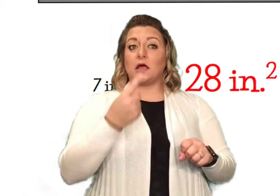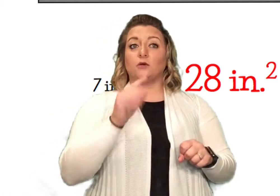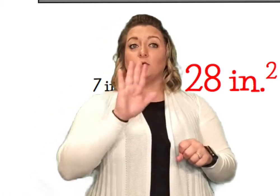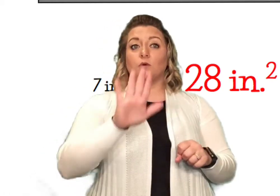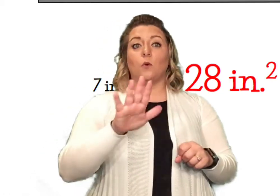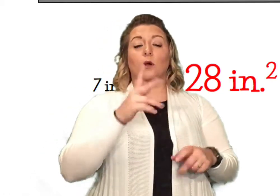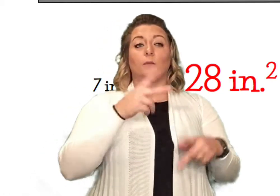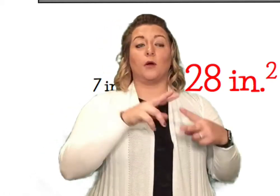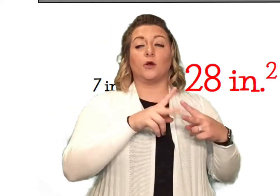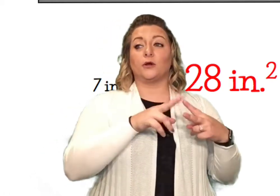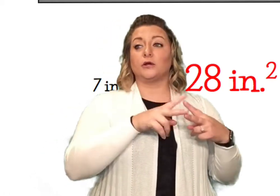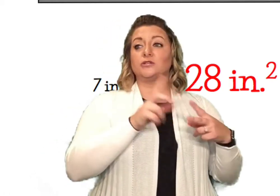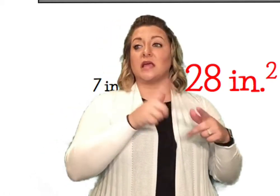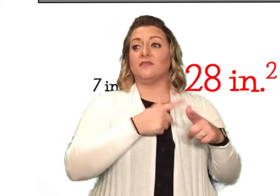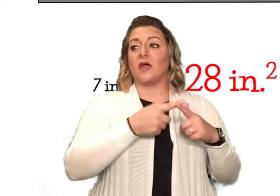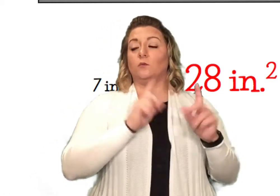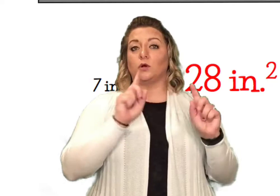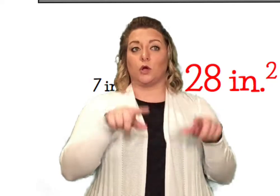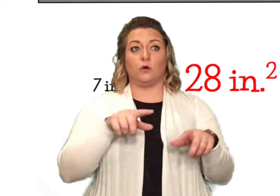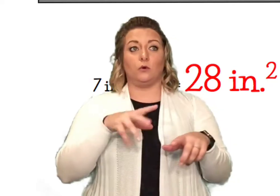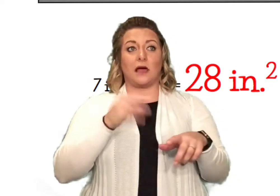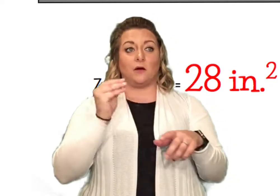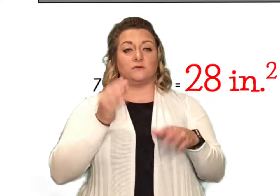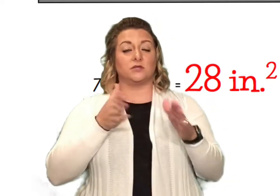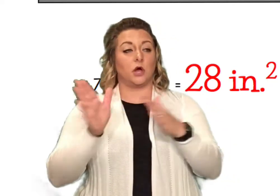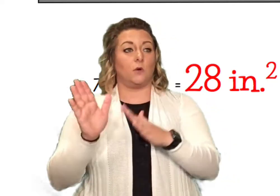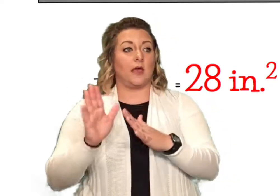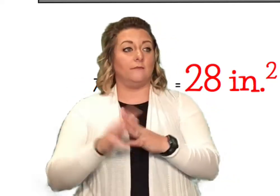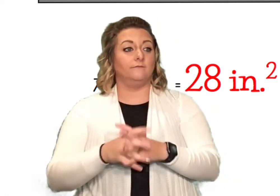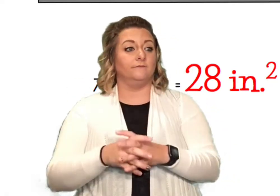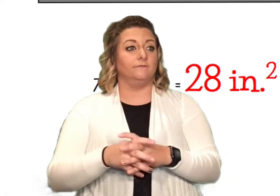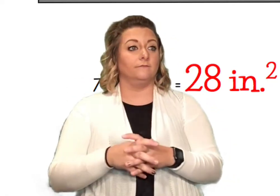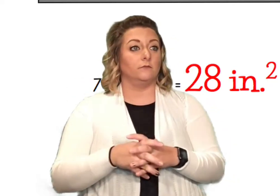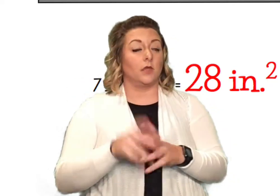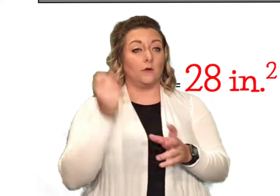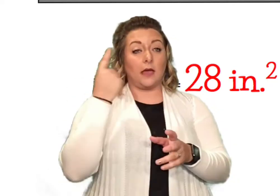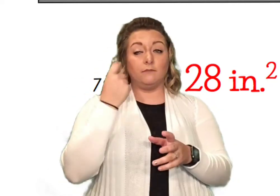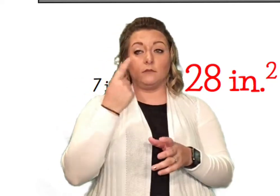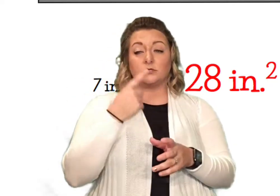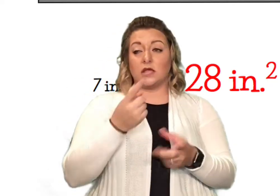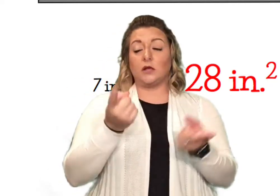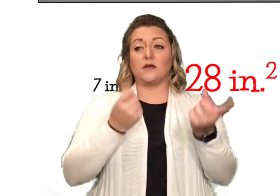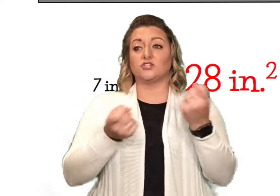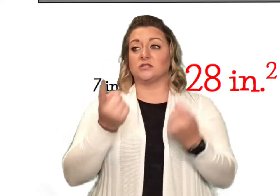tell you your partners, and then we'll go out into the hallway, okay? Any questions?